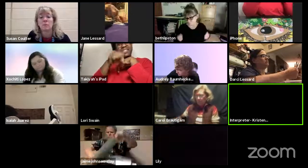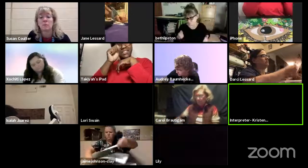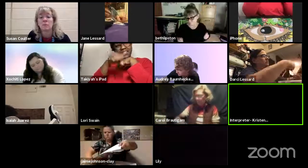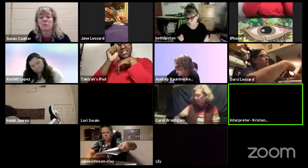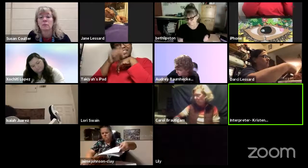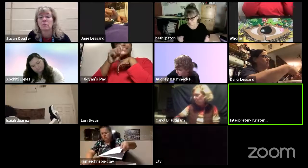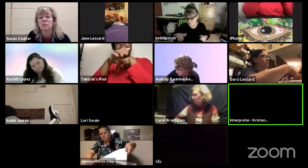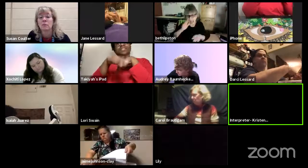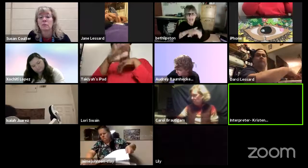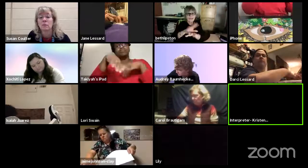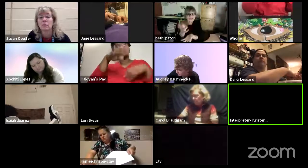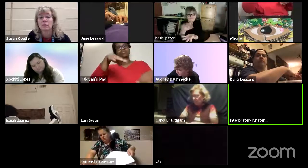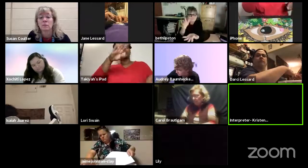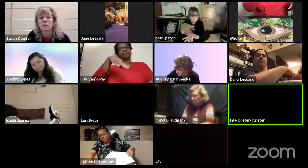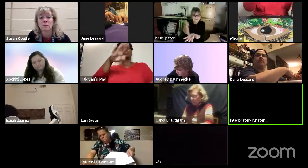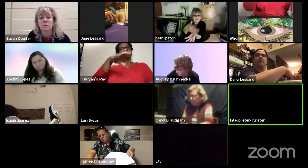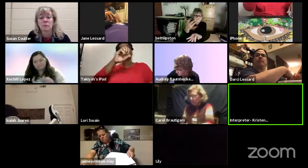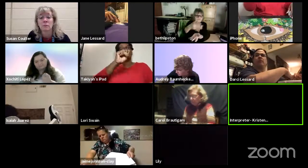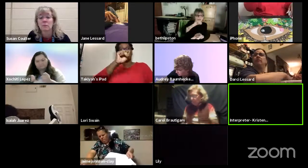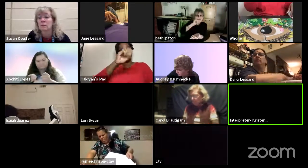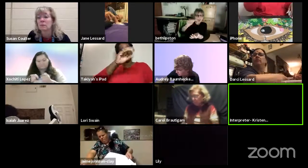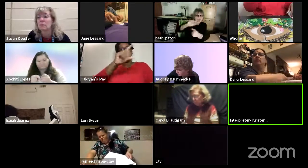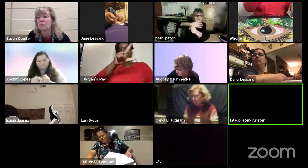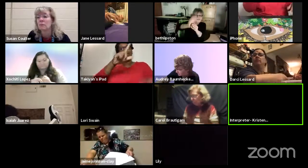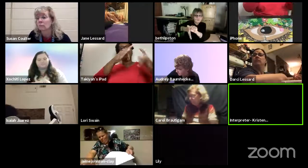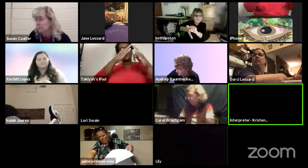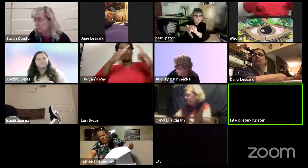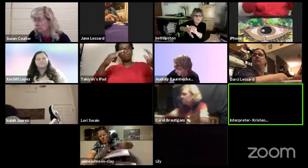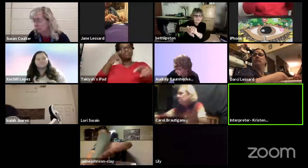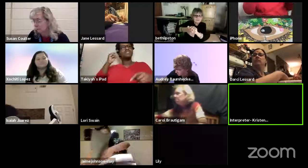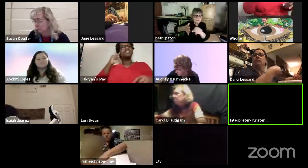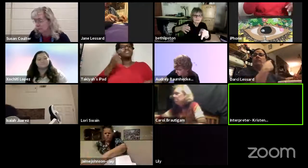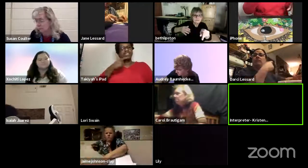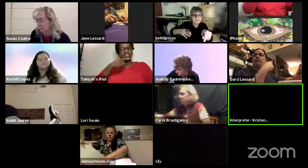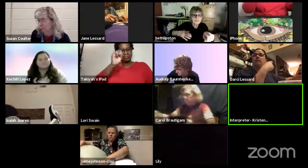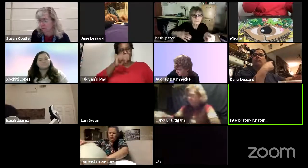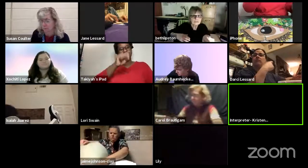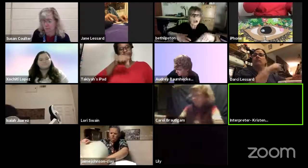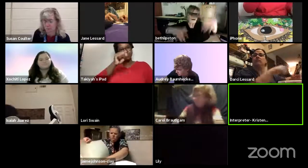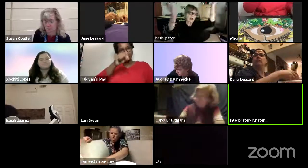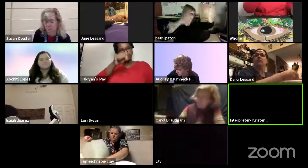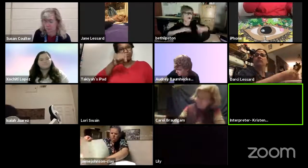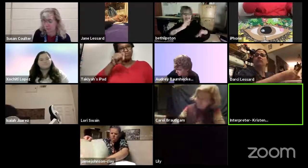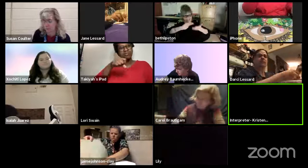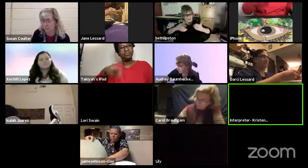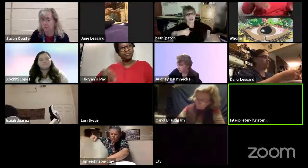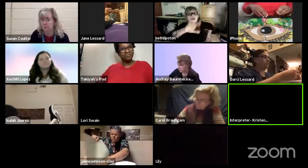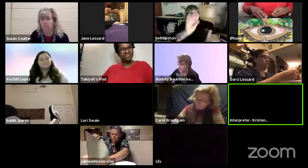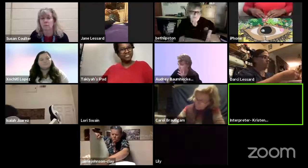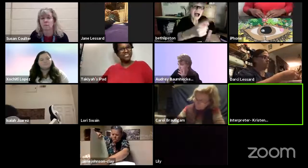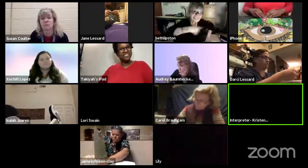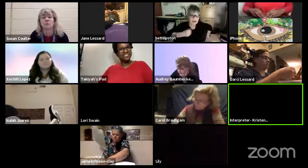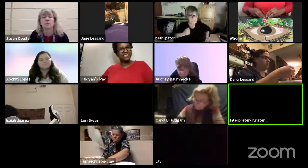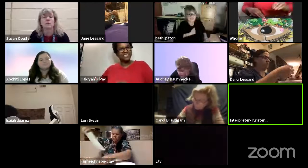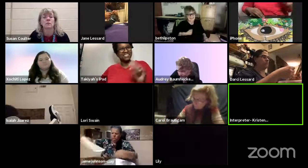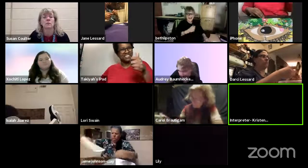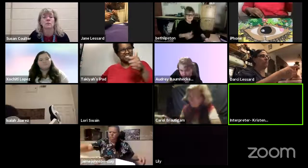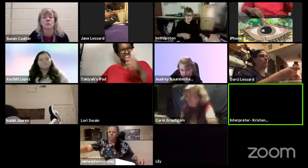Yeah. Very nice. Hey, Beth. Yeah. So Saul, I remember. Uh-huh. Very